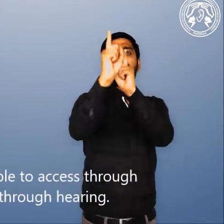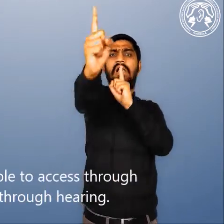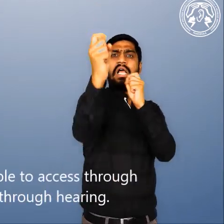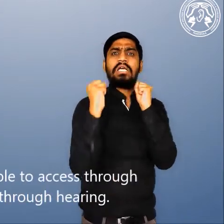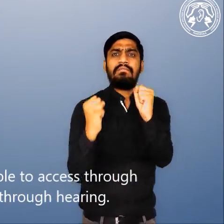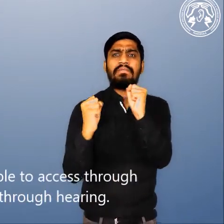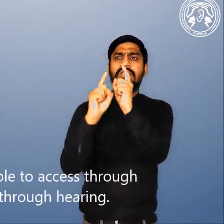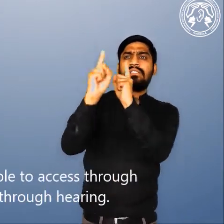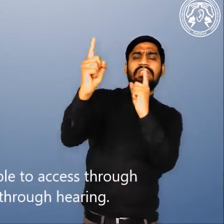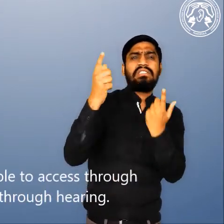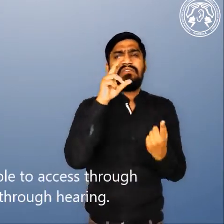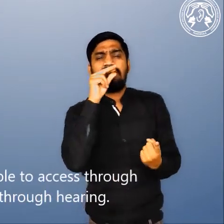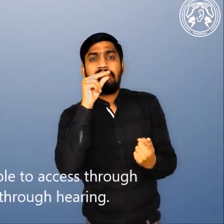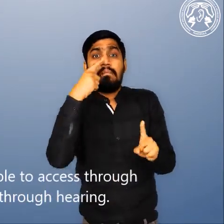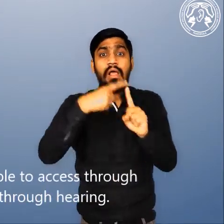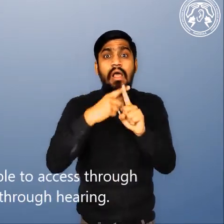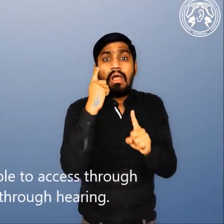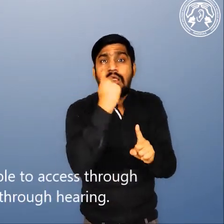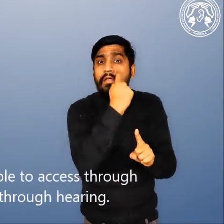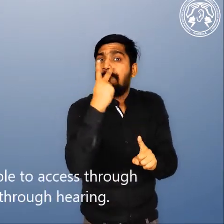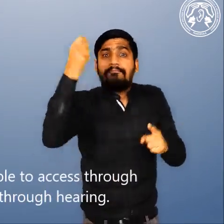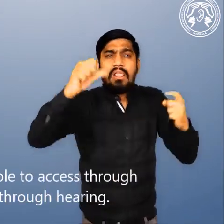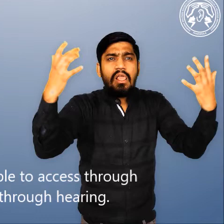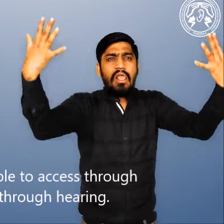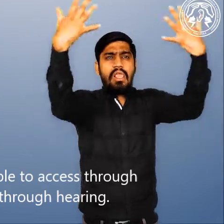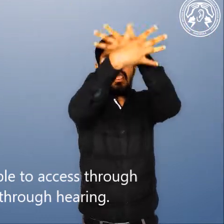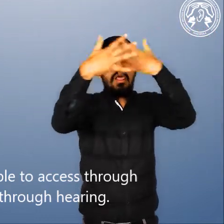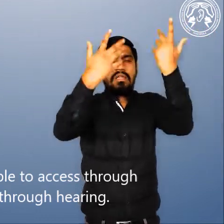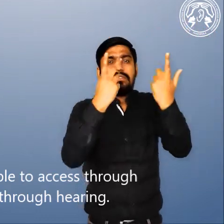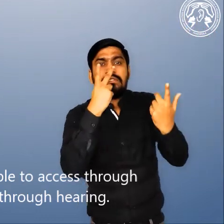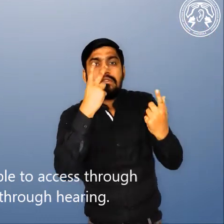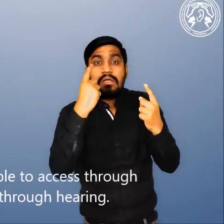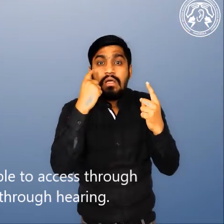They are unable to access through vision or through hearing.